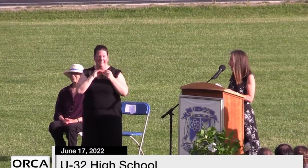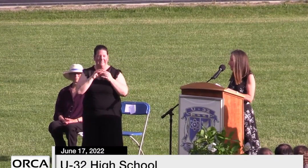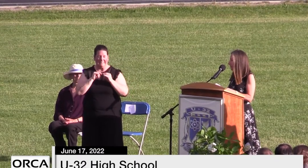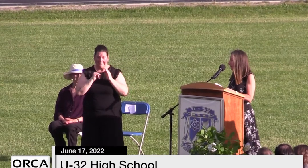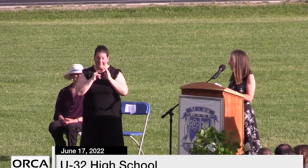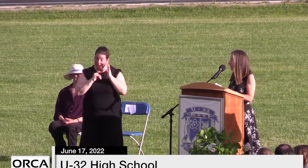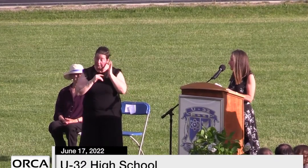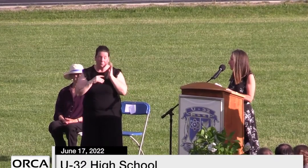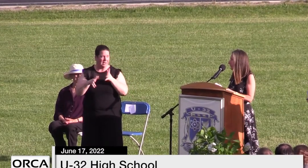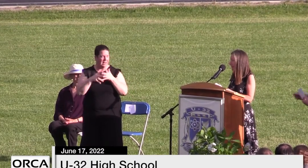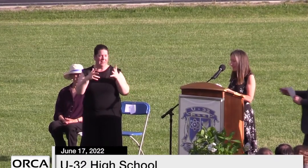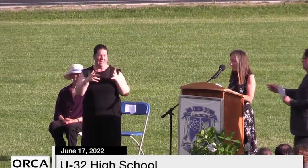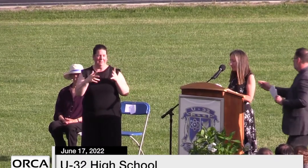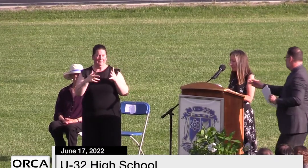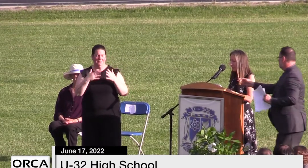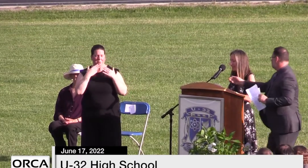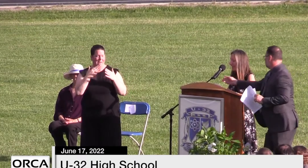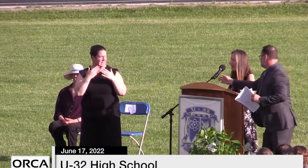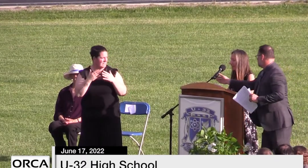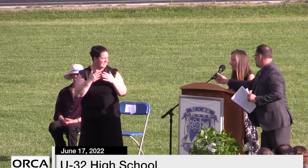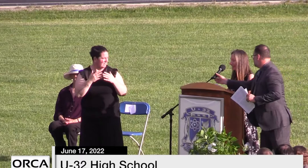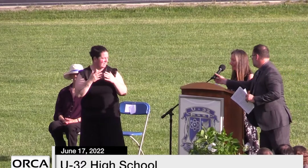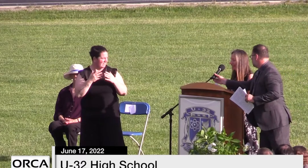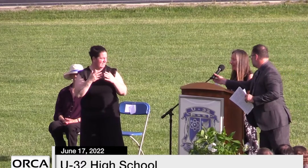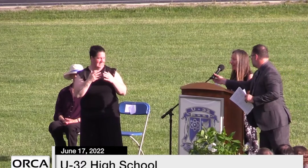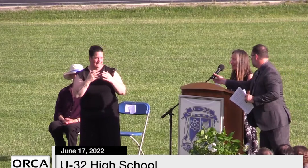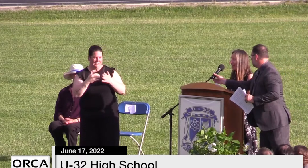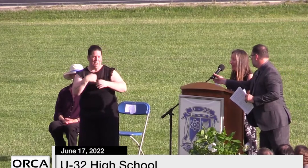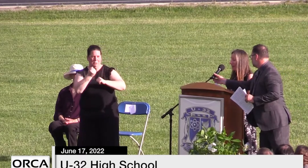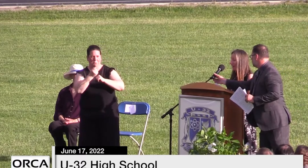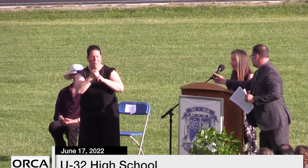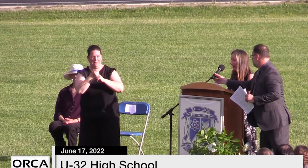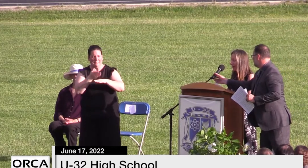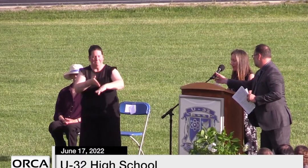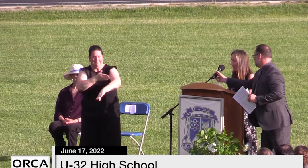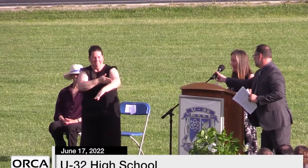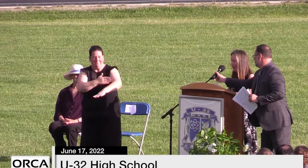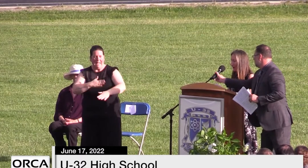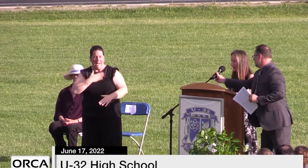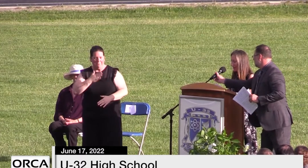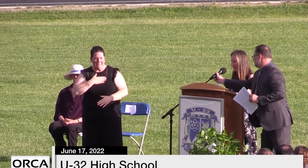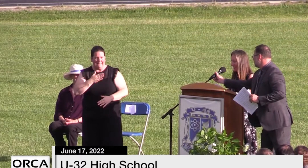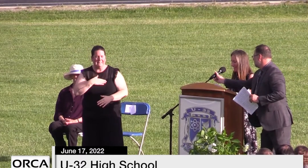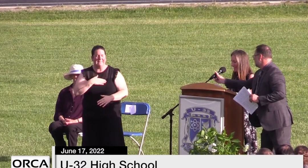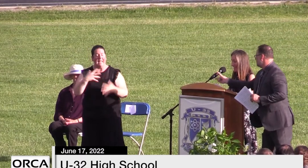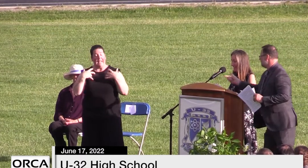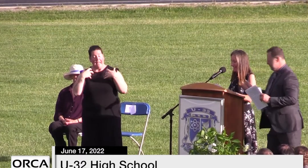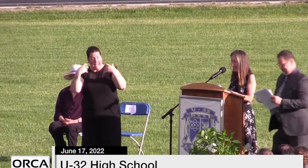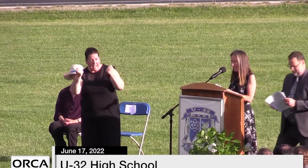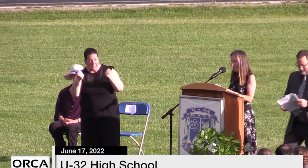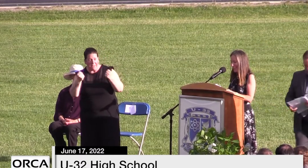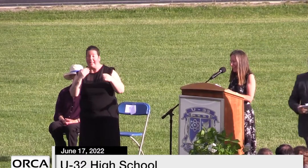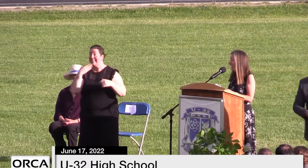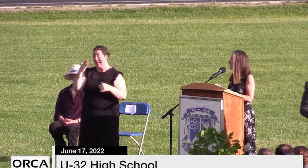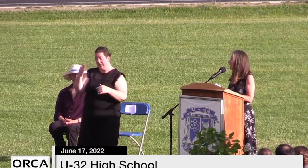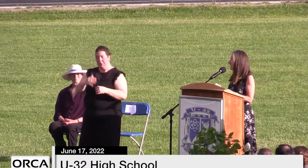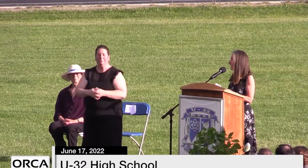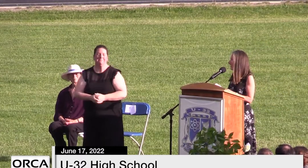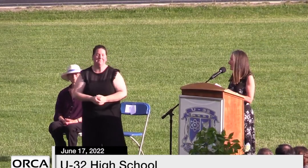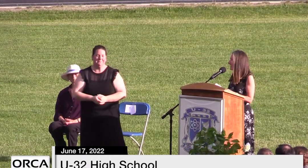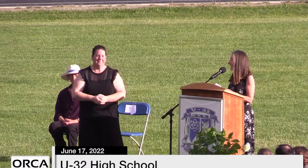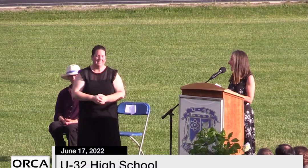expressing gratitude supports increased happiness and better health outcomes, thank you,